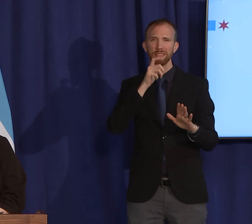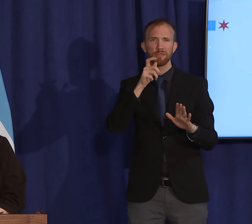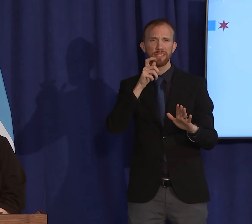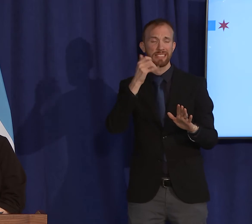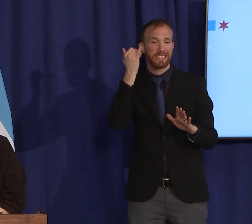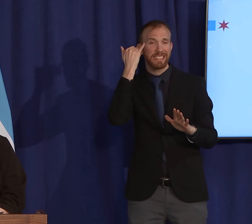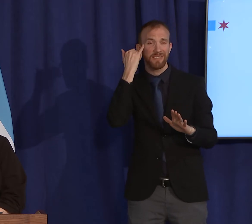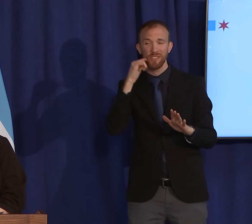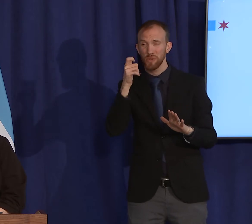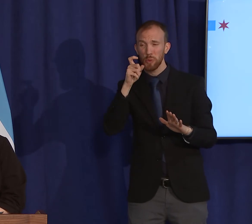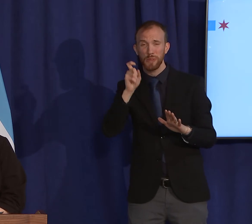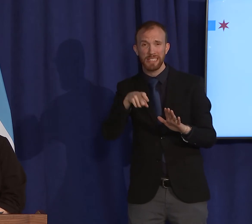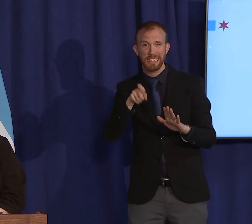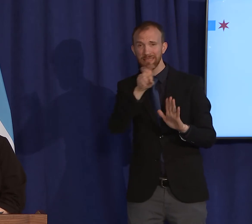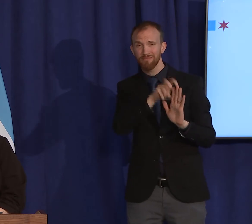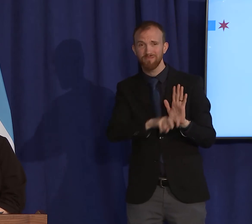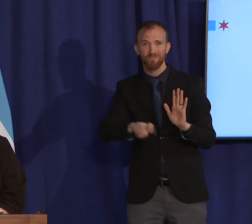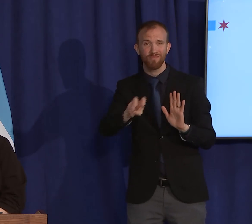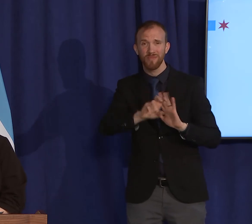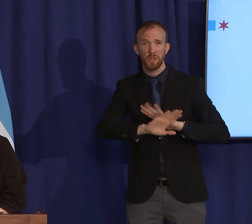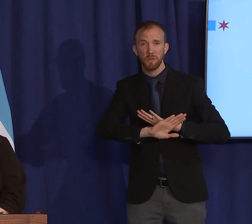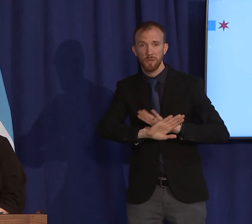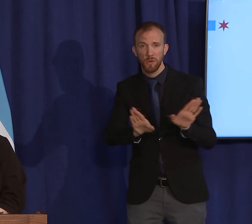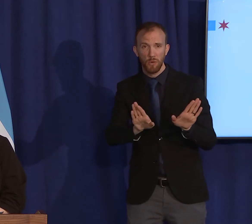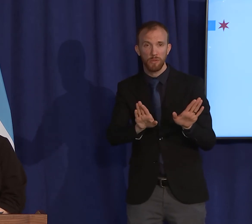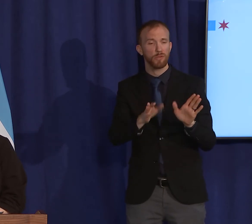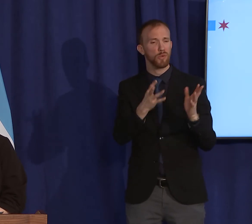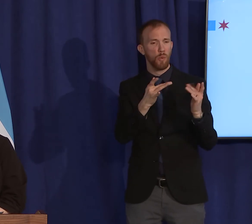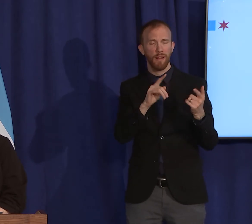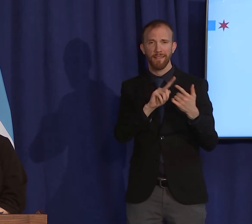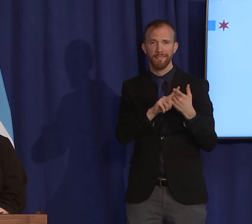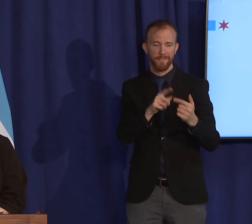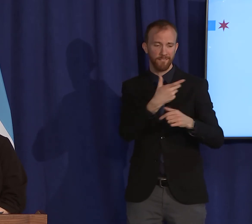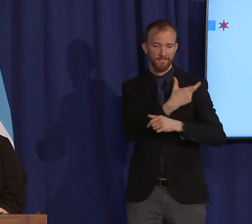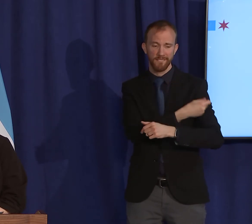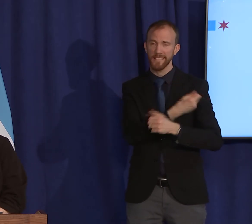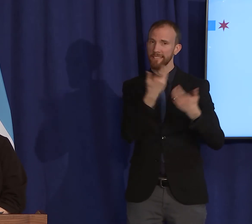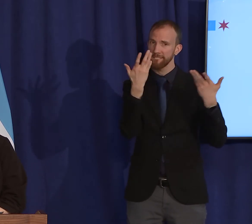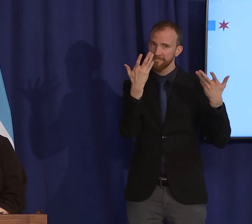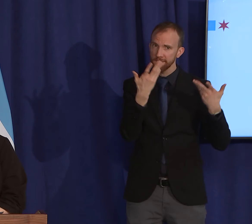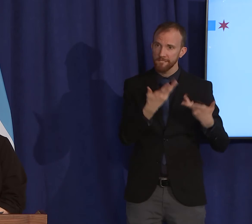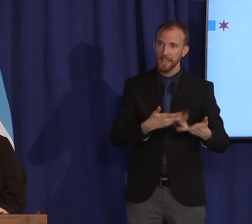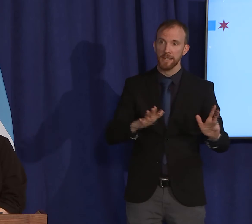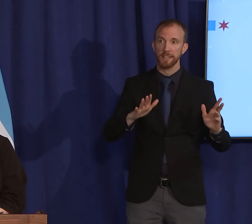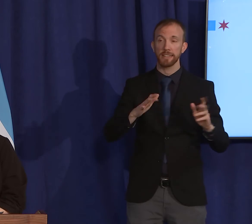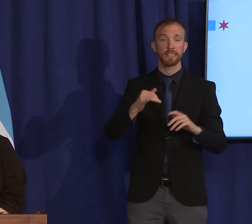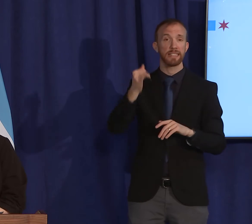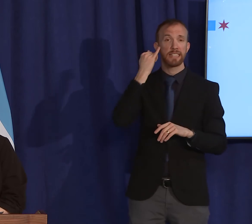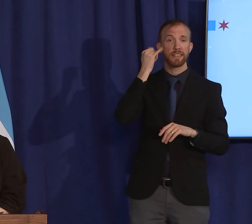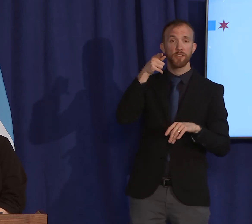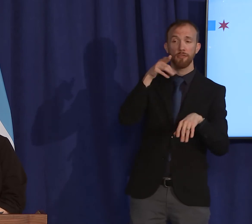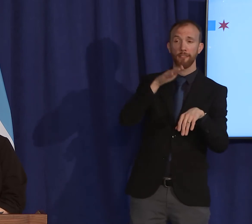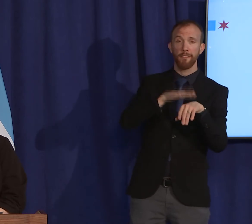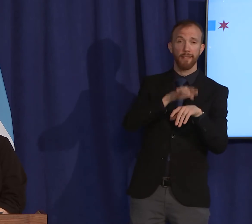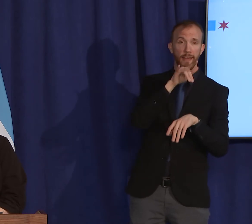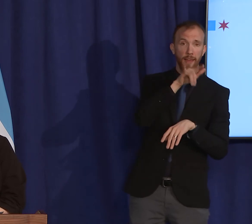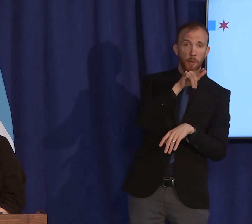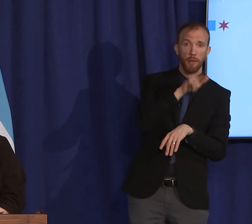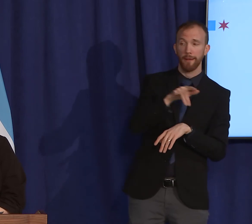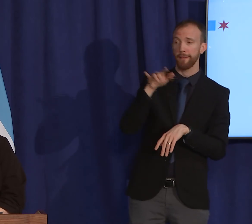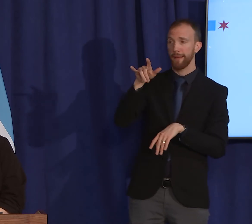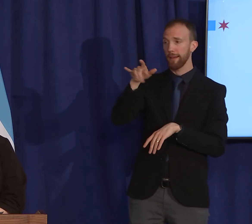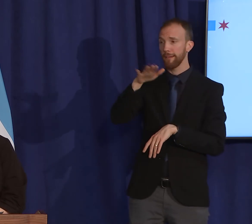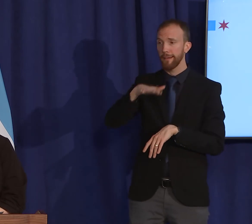international travel, until you are fully vaccinated. Your risk goes down a lot. And then when you're in public spaces, if you're on the airplane, if you're in the airport, if